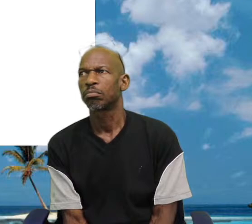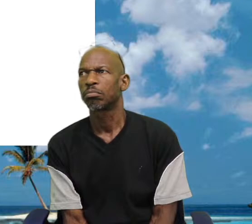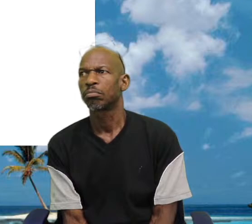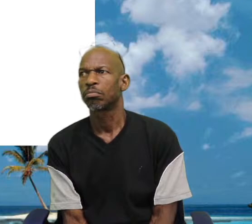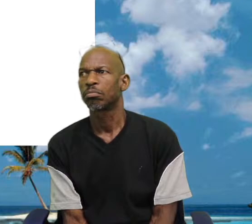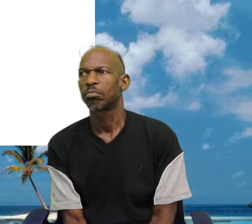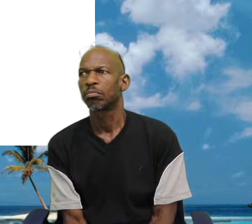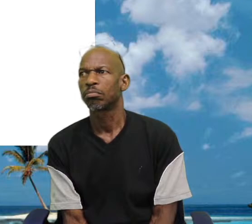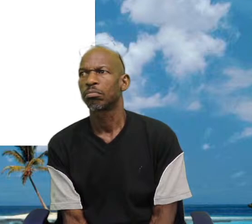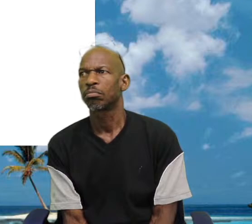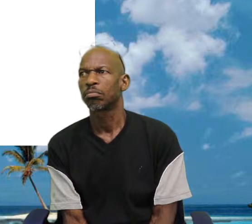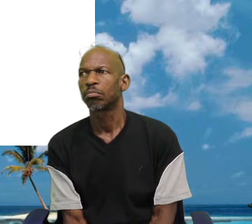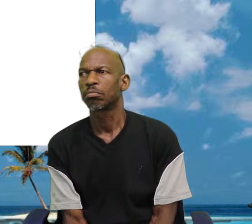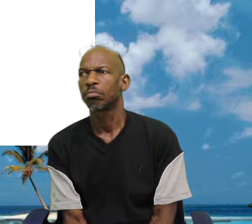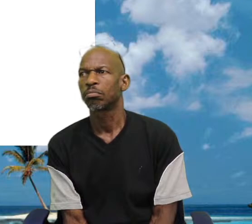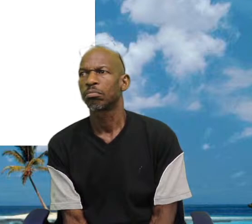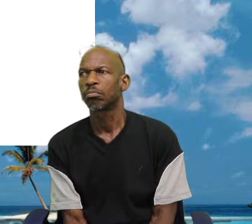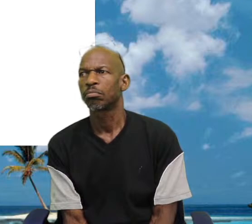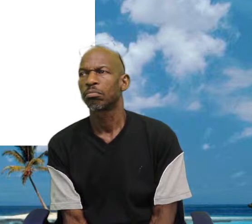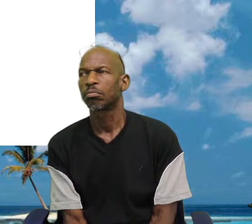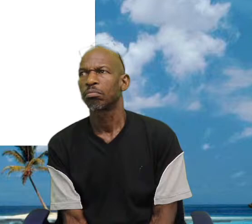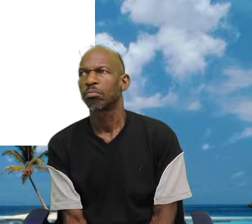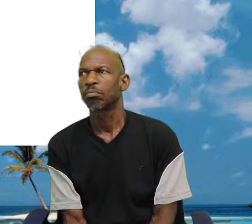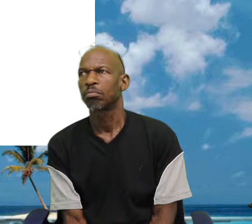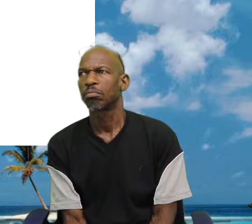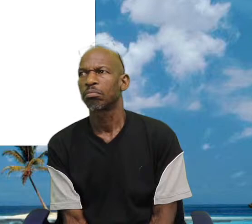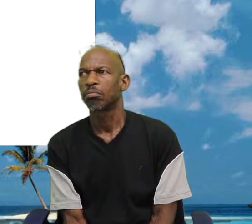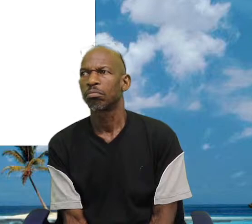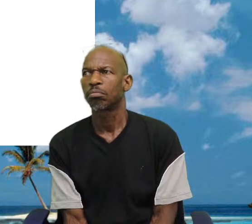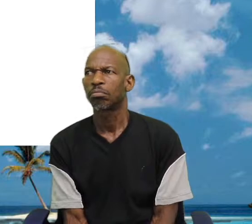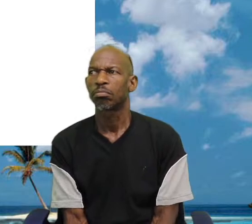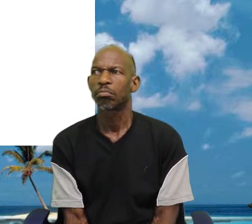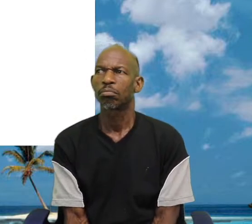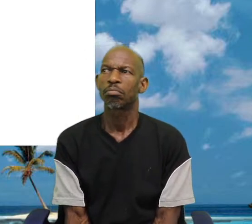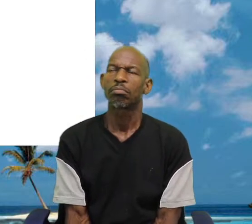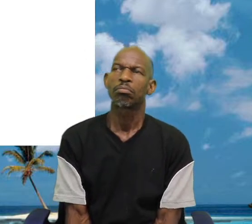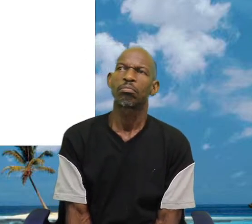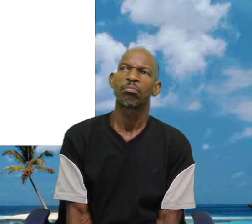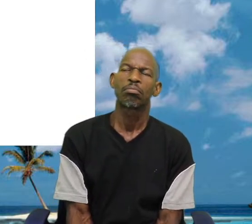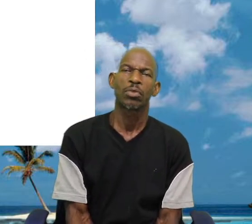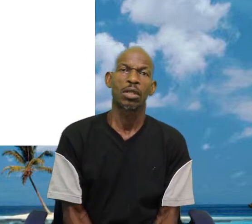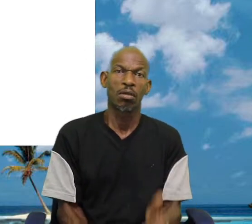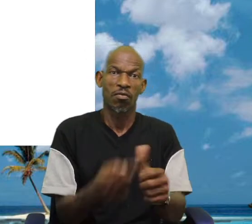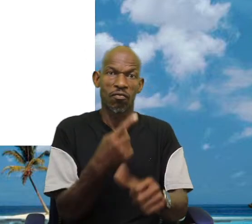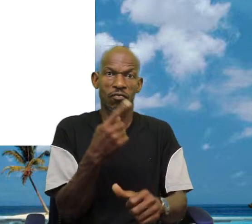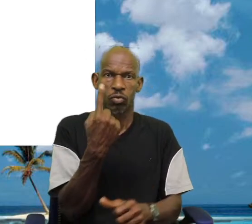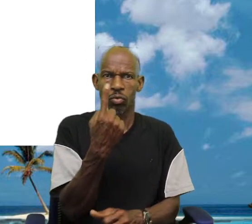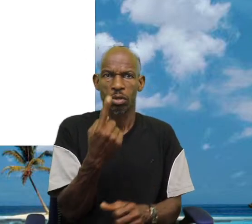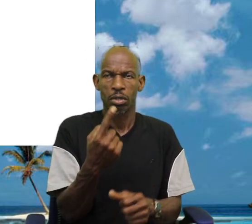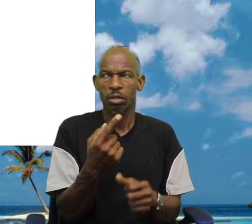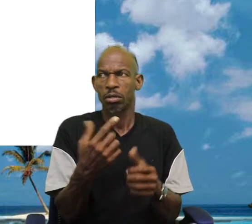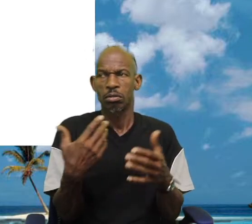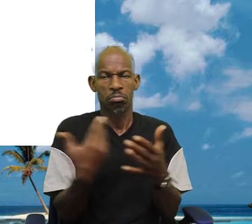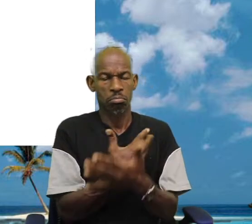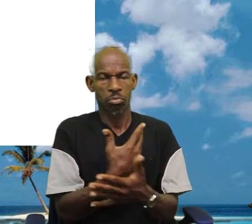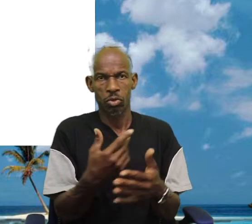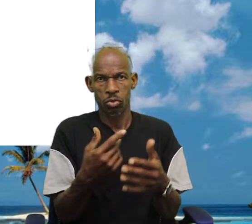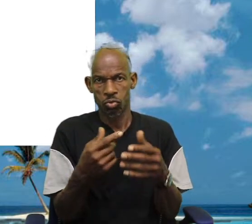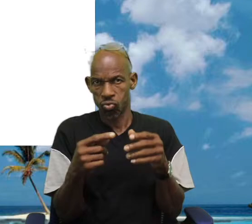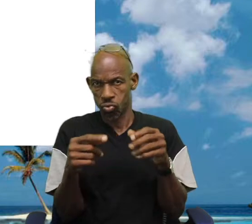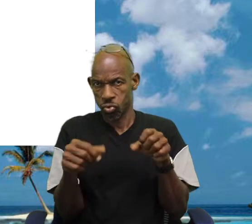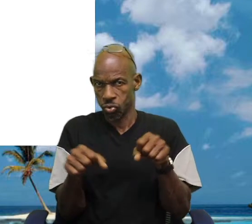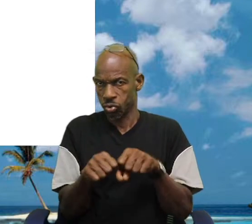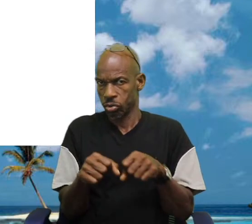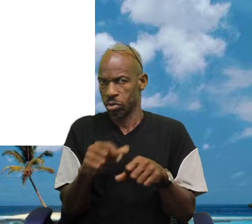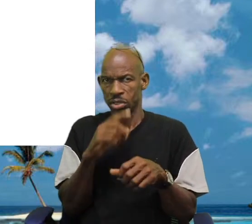And then I put number 2. Now the first one, the new shoes, that is not a sentence. The new shoes is